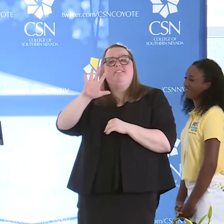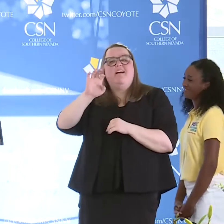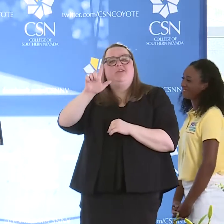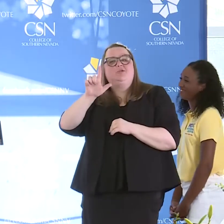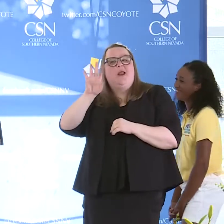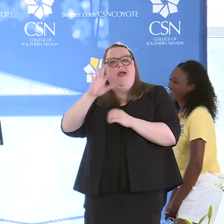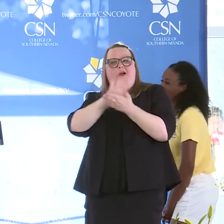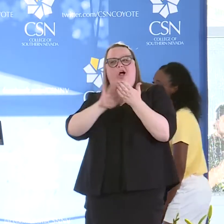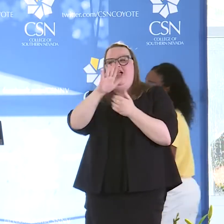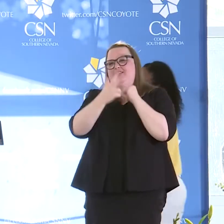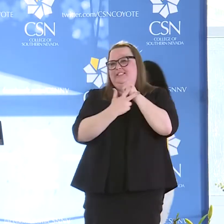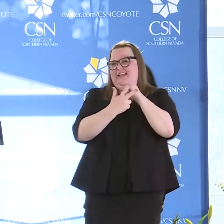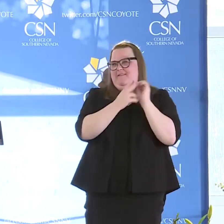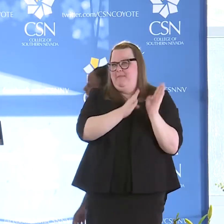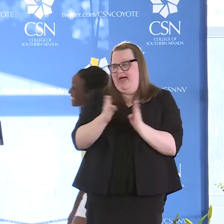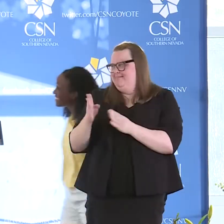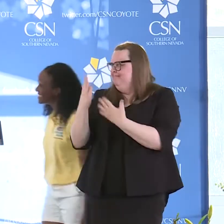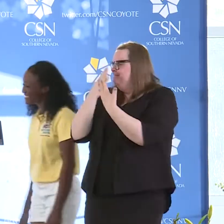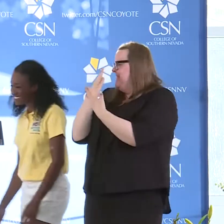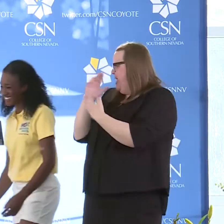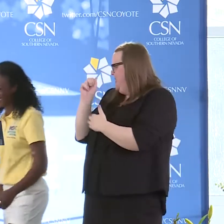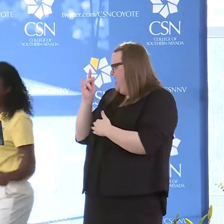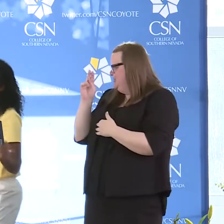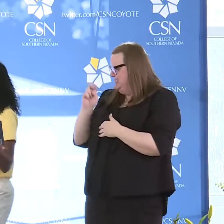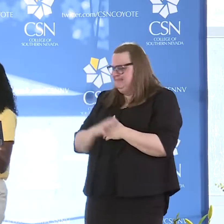Plan winners. Thank you.